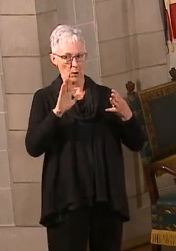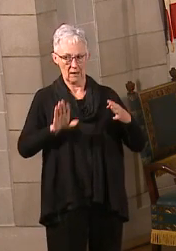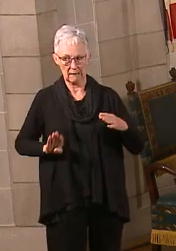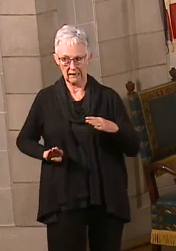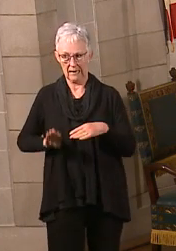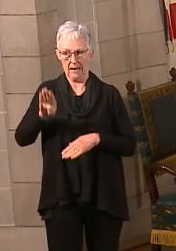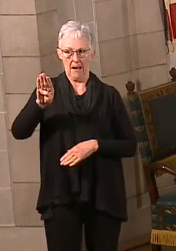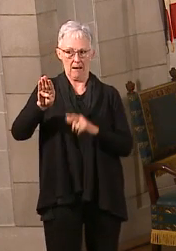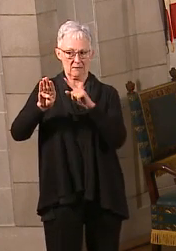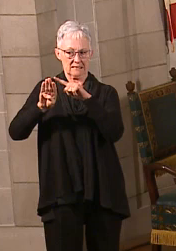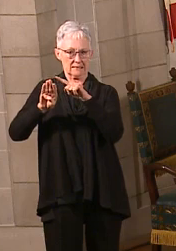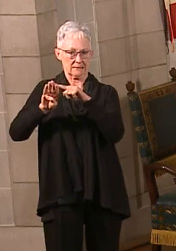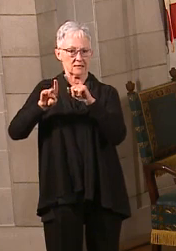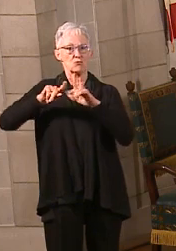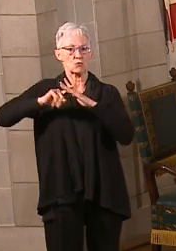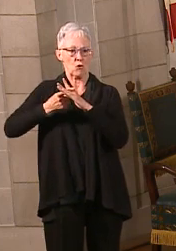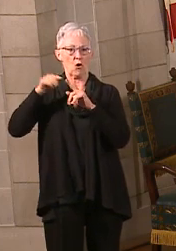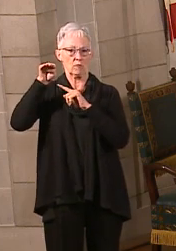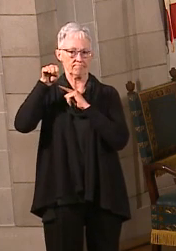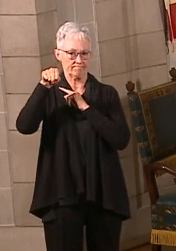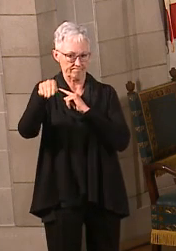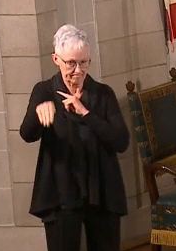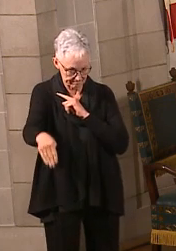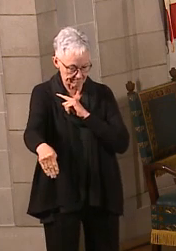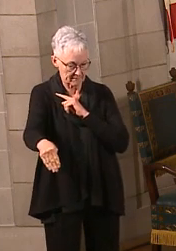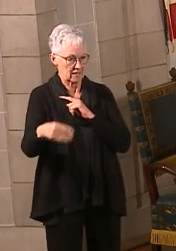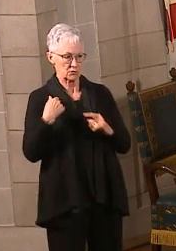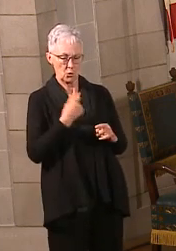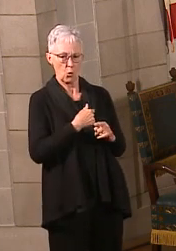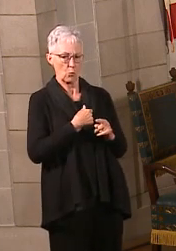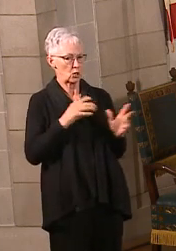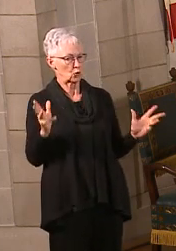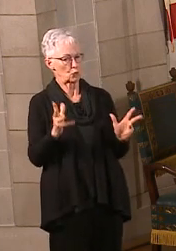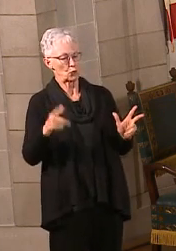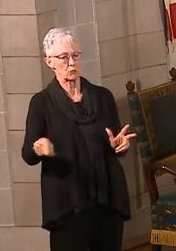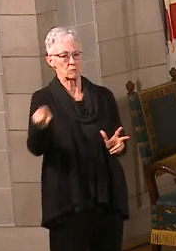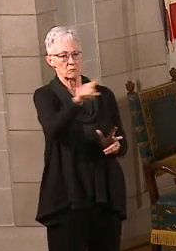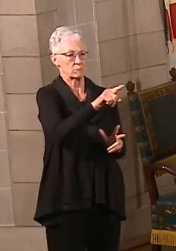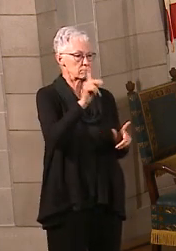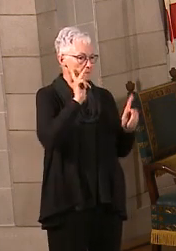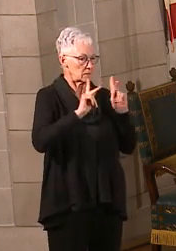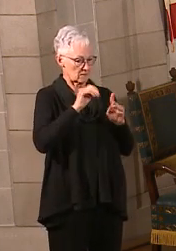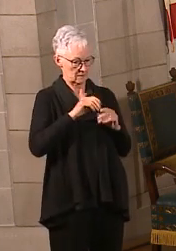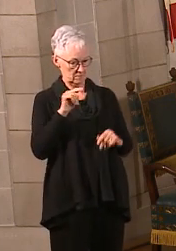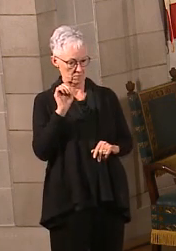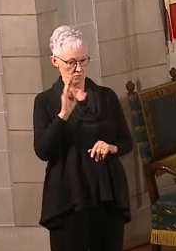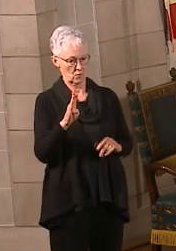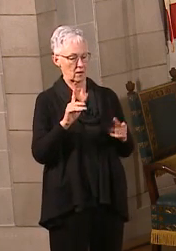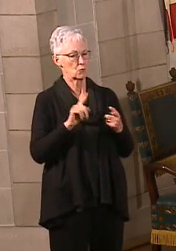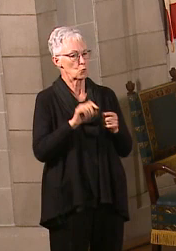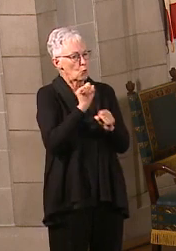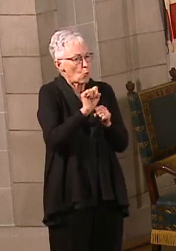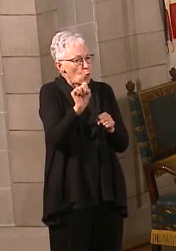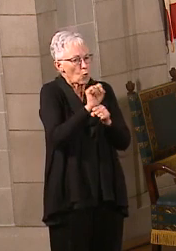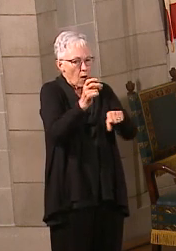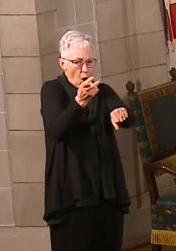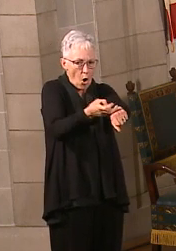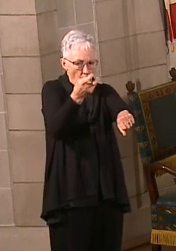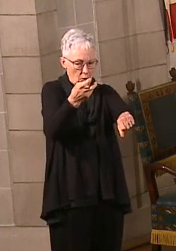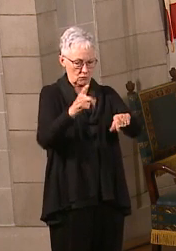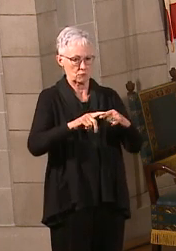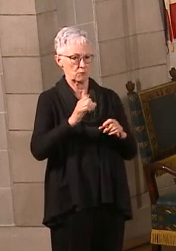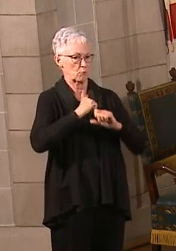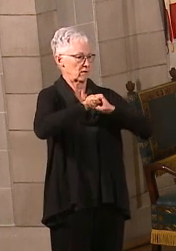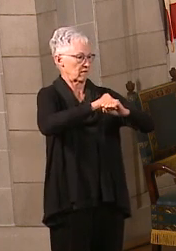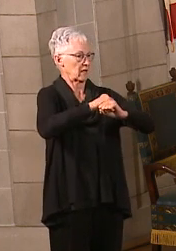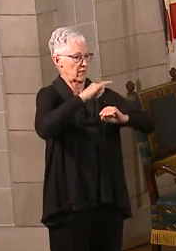Nebraskans on redoubling their effort to be able to slow the spread of virus here in our state. Really call on people